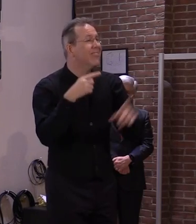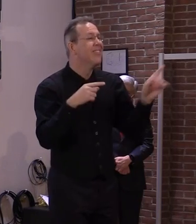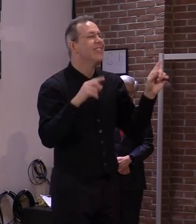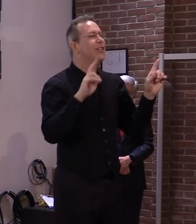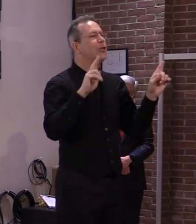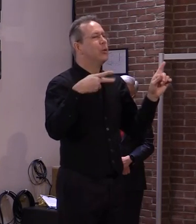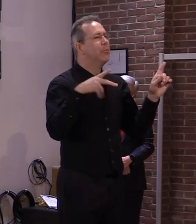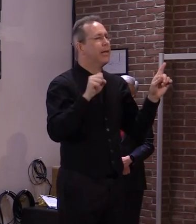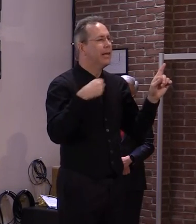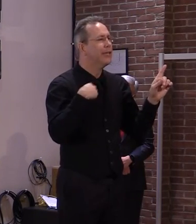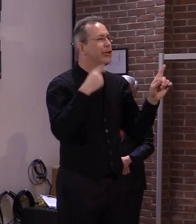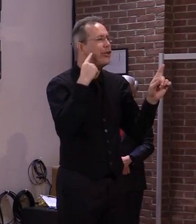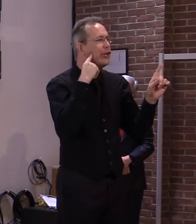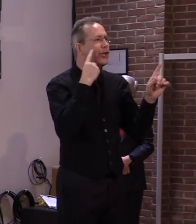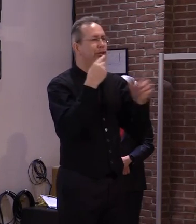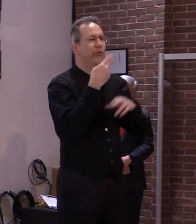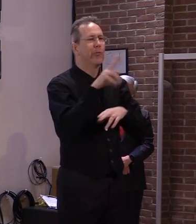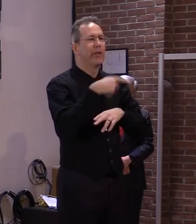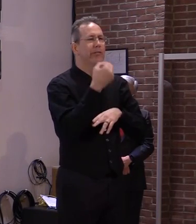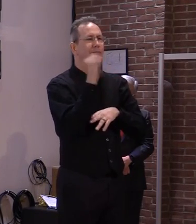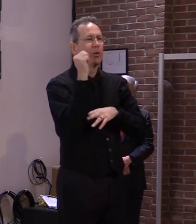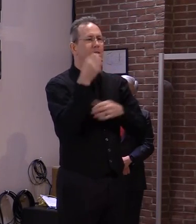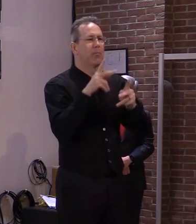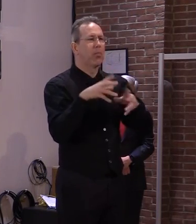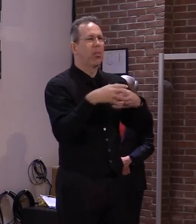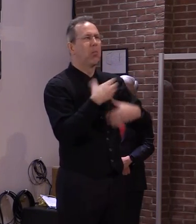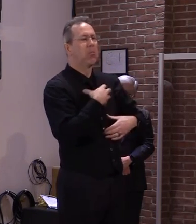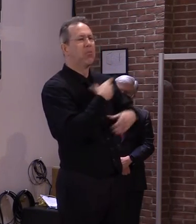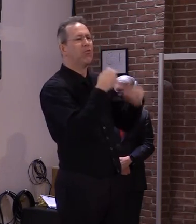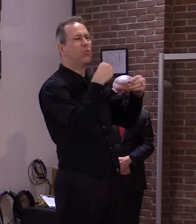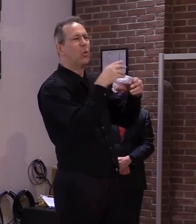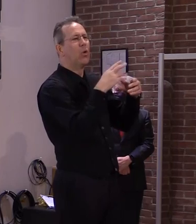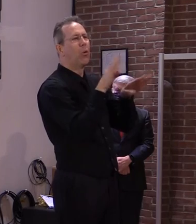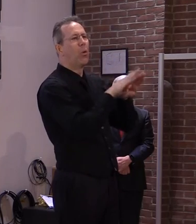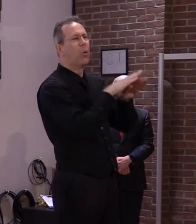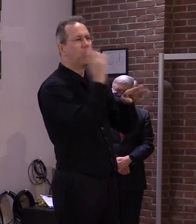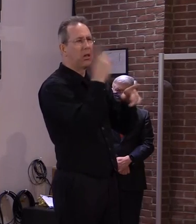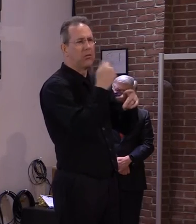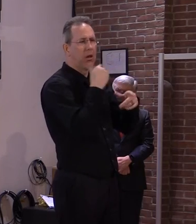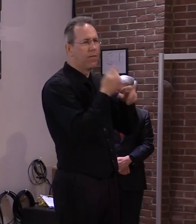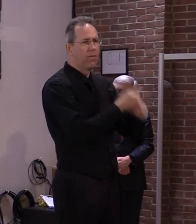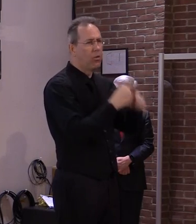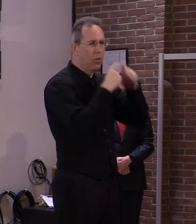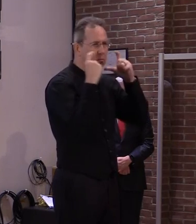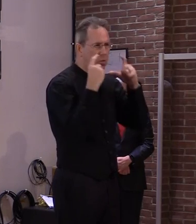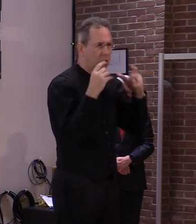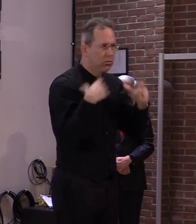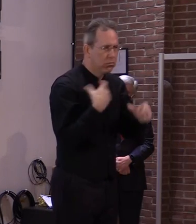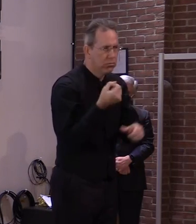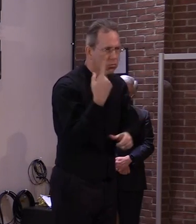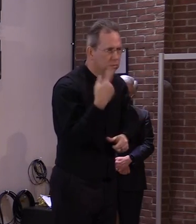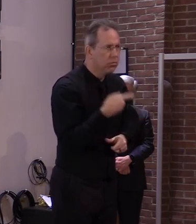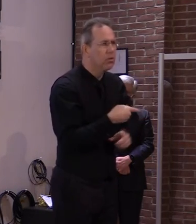sorts in front of the UPS store yesterday. As a reminder to everyone, the franchise, the